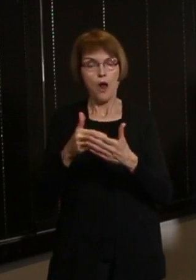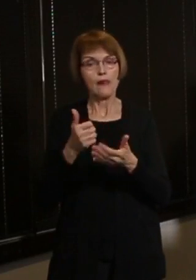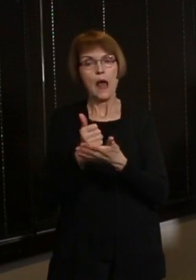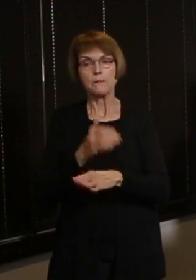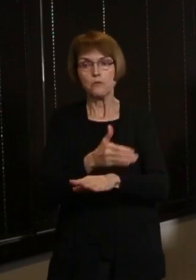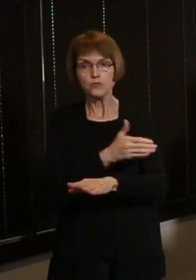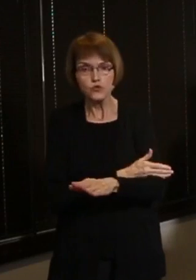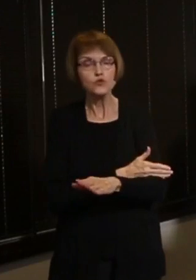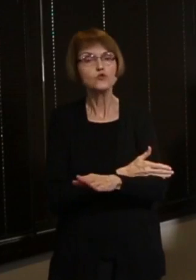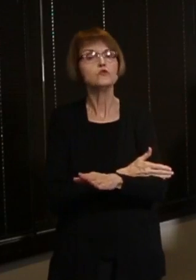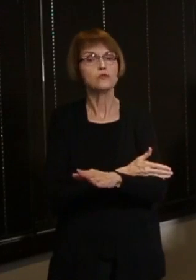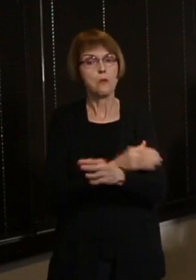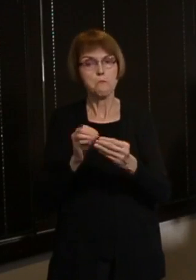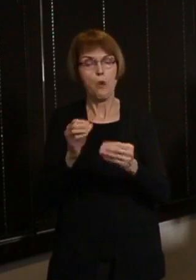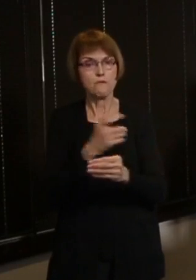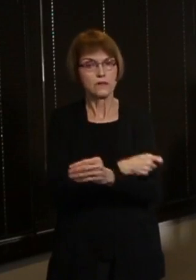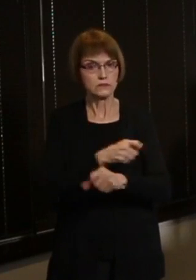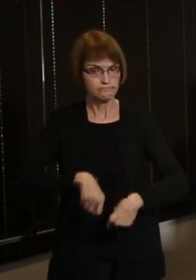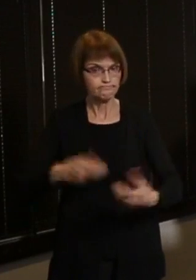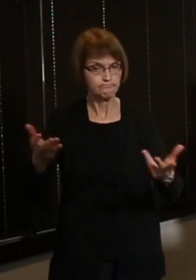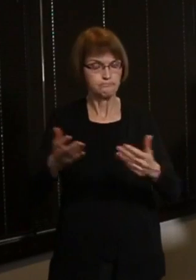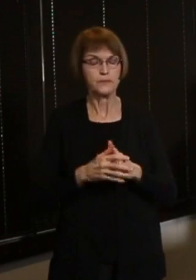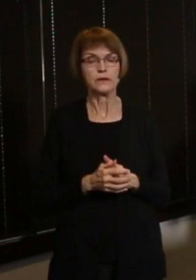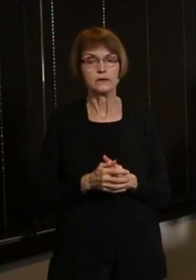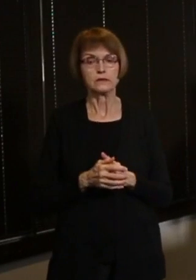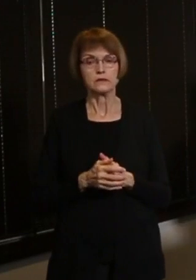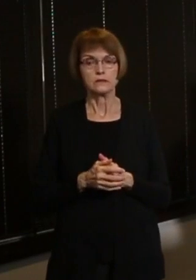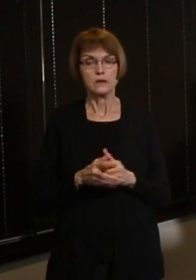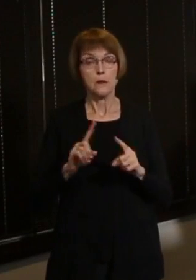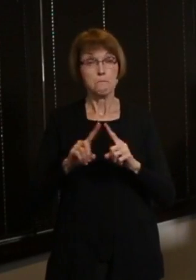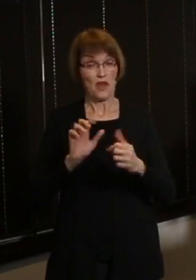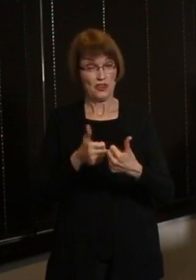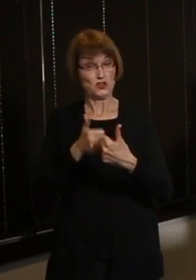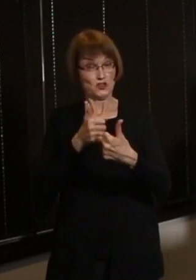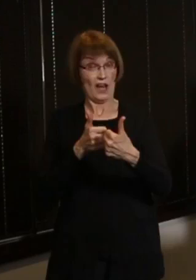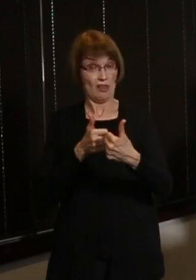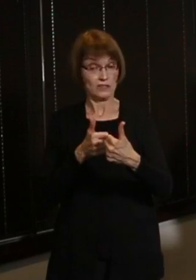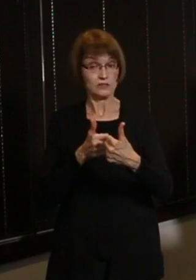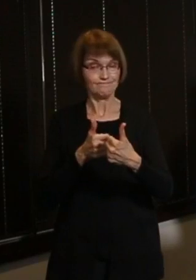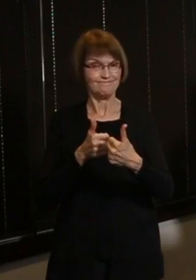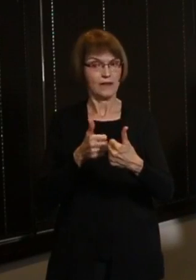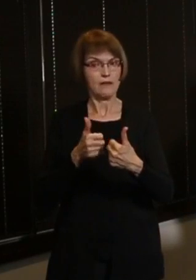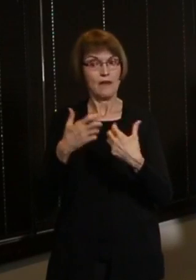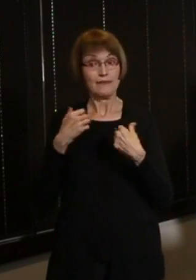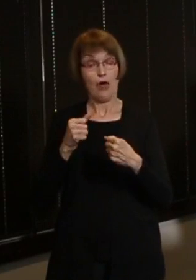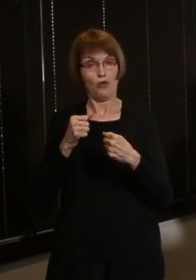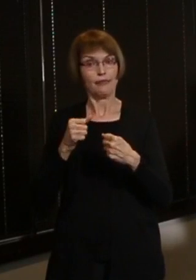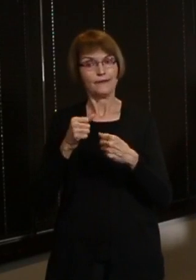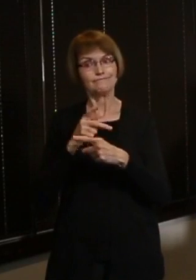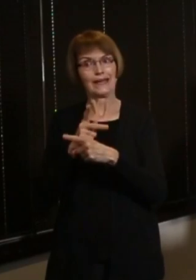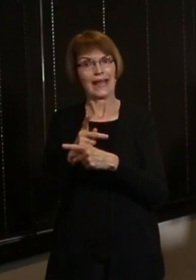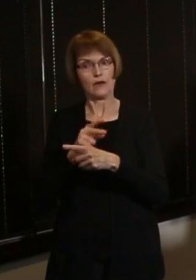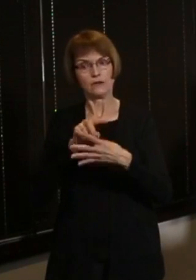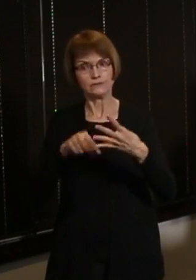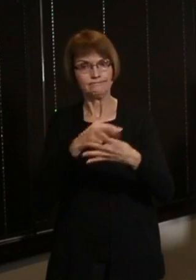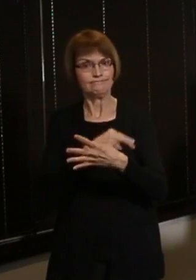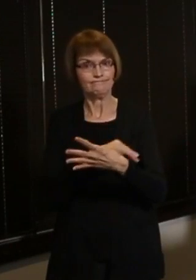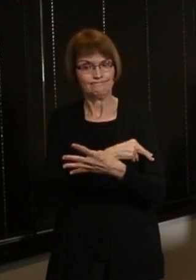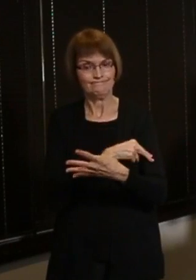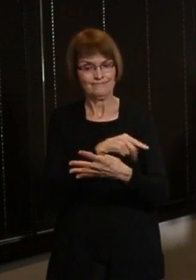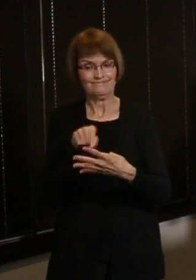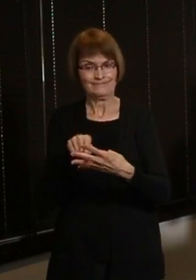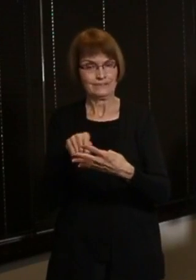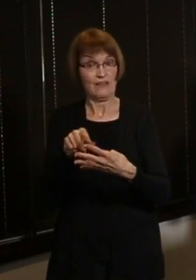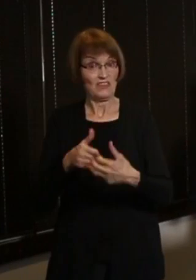the uptake in vaccine. So the challenge with that, and especially with the healthcare side, and that's because the healthcare